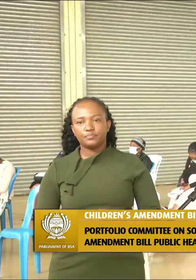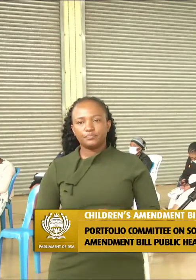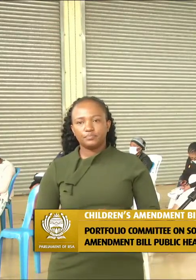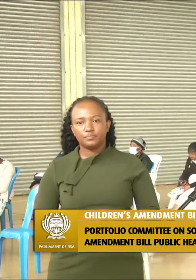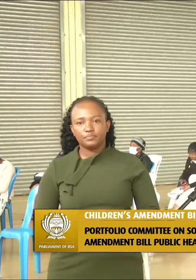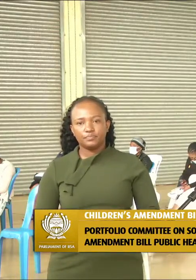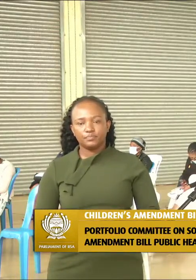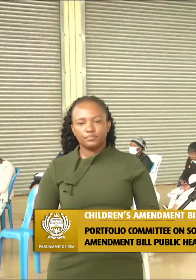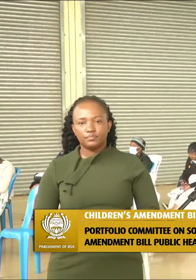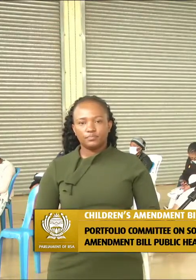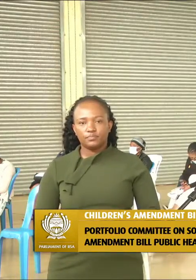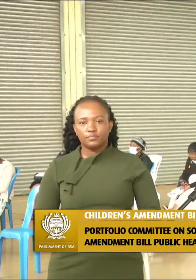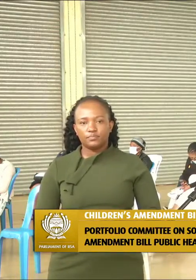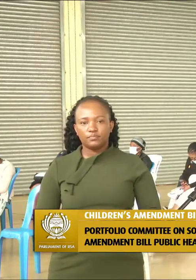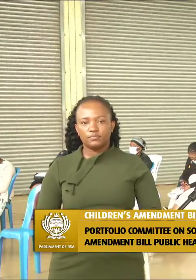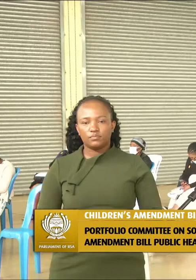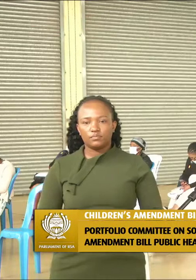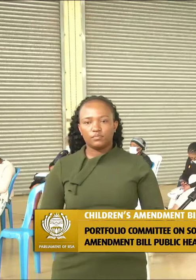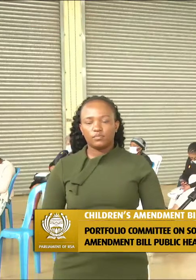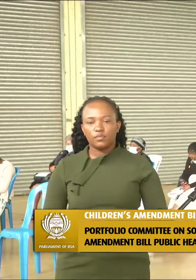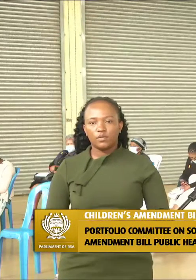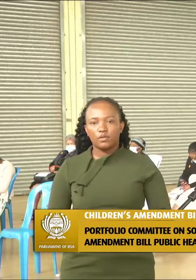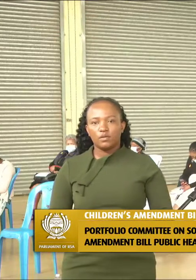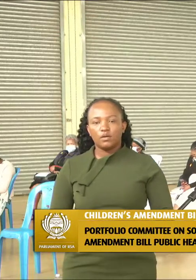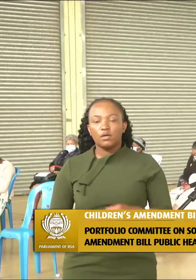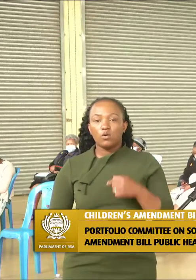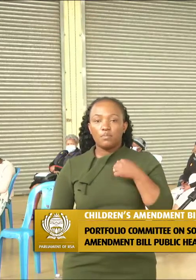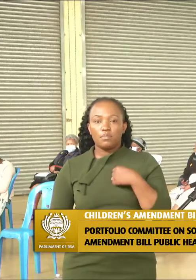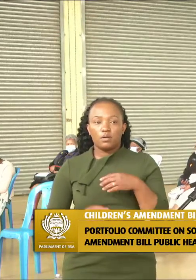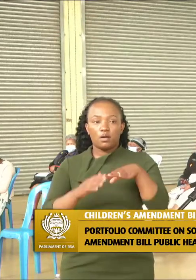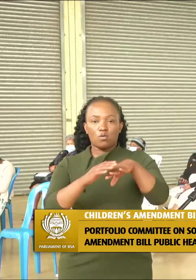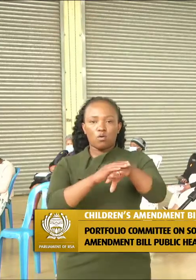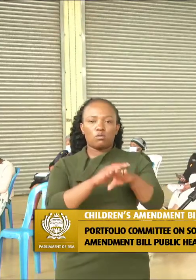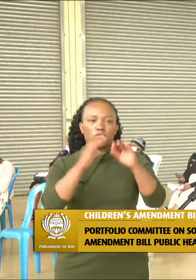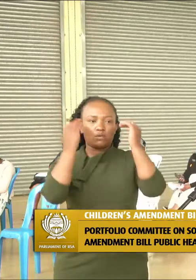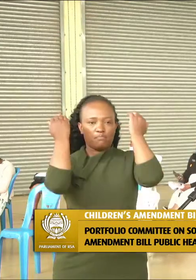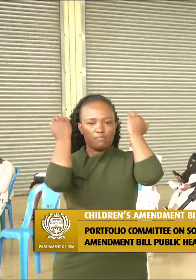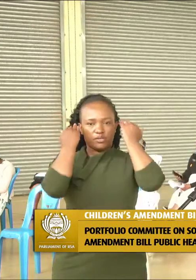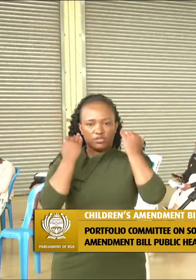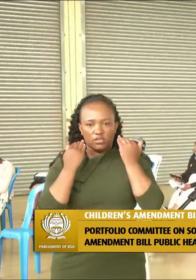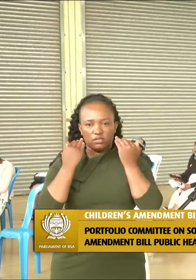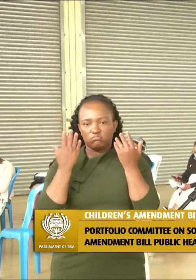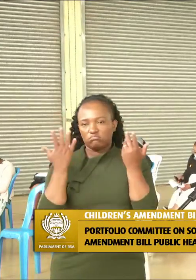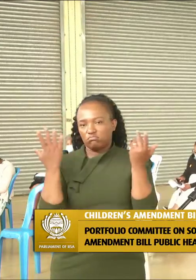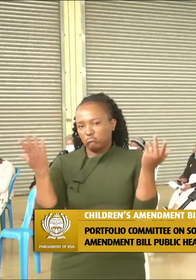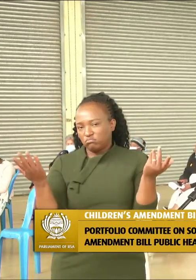futhi. But when I go in front of the magistrate or the